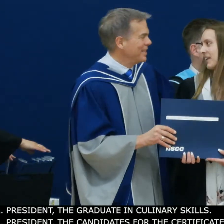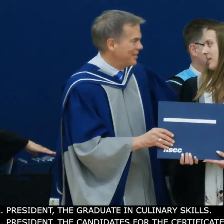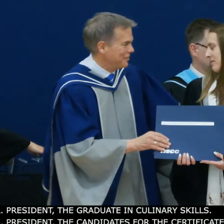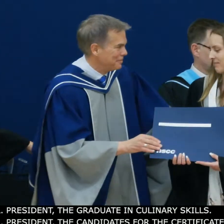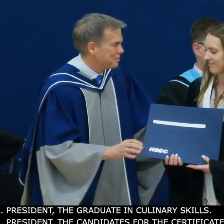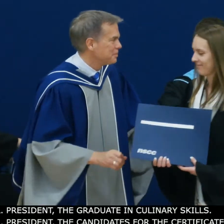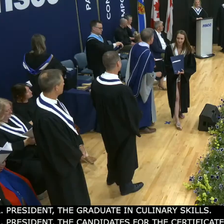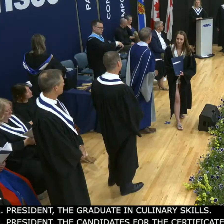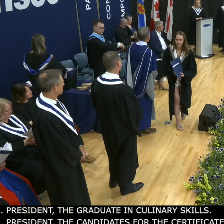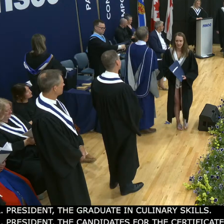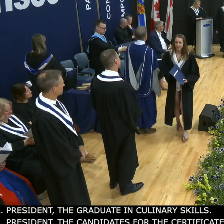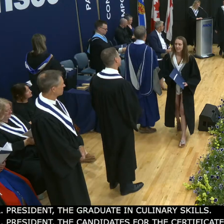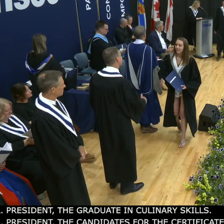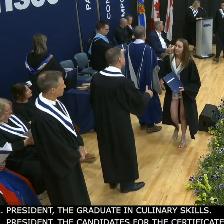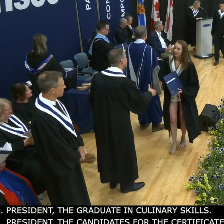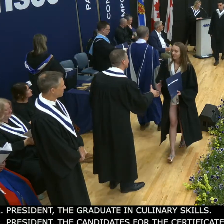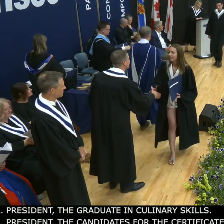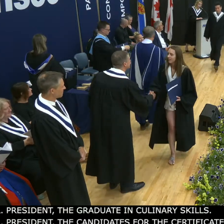Kyle Wilson.